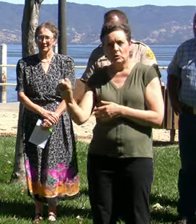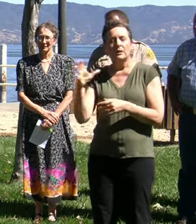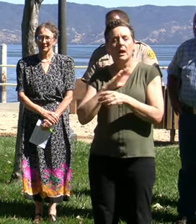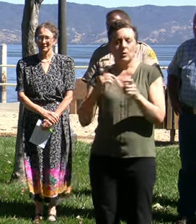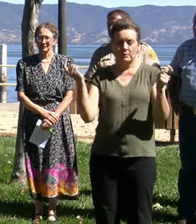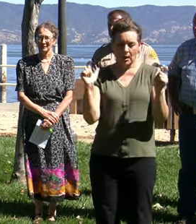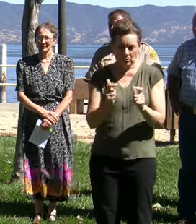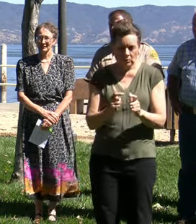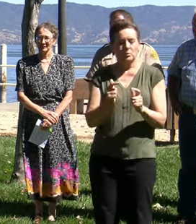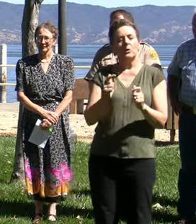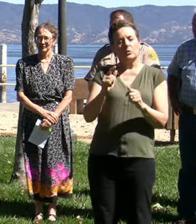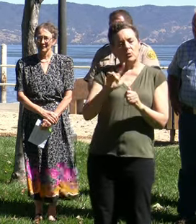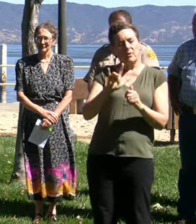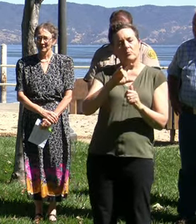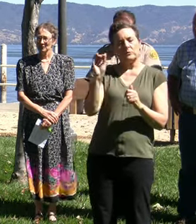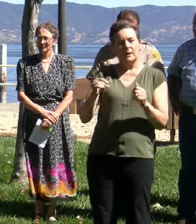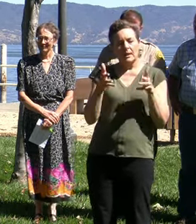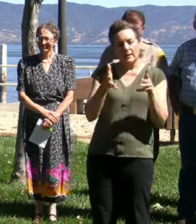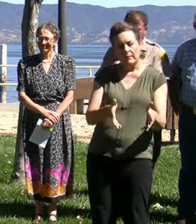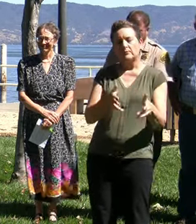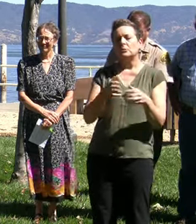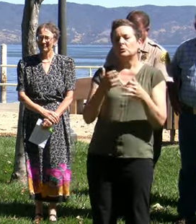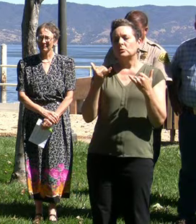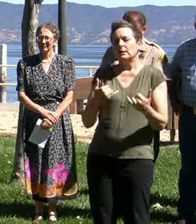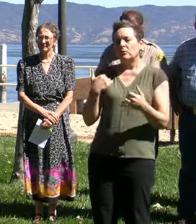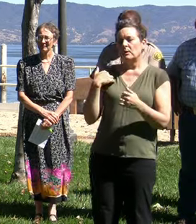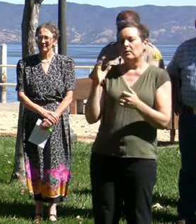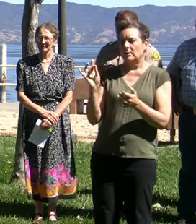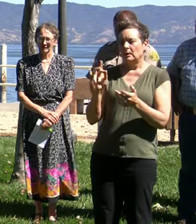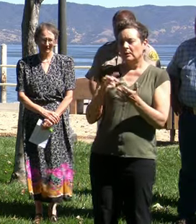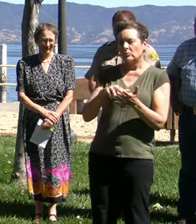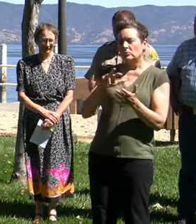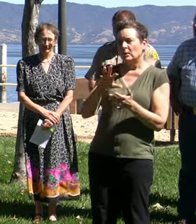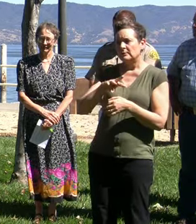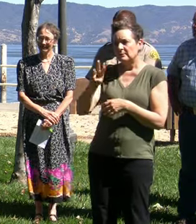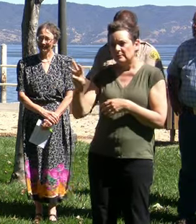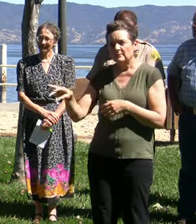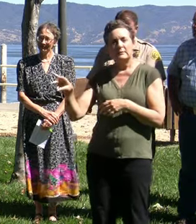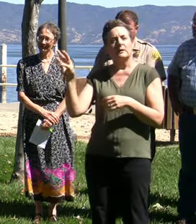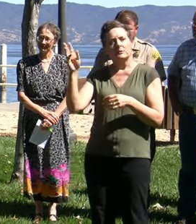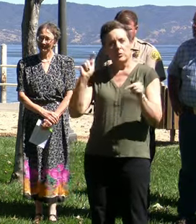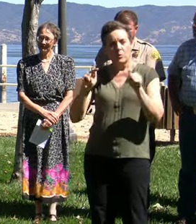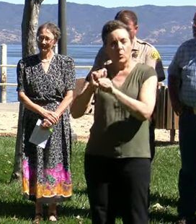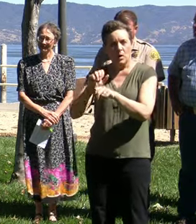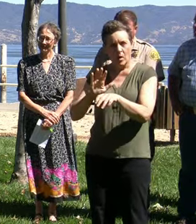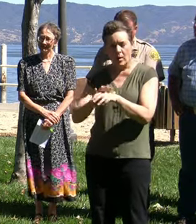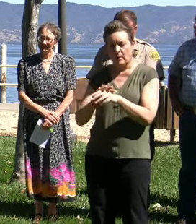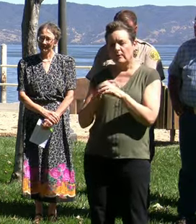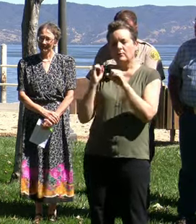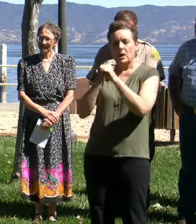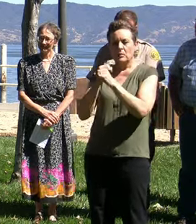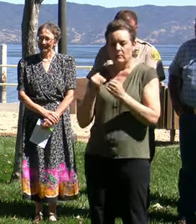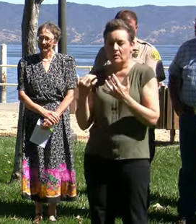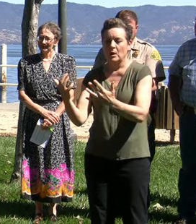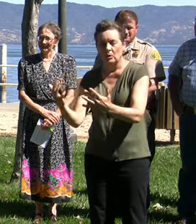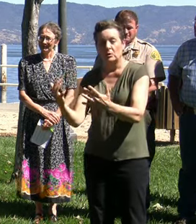75%. Today there are 3,861 firefighters working on the fire lines, which is a dramatic decrease over just the last few